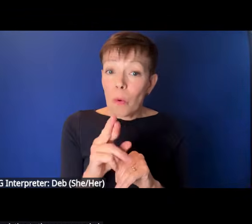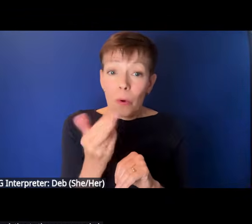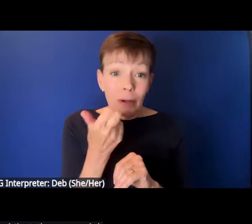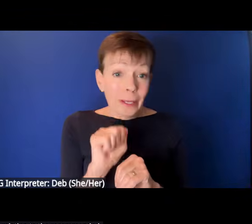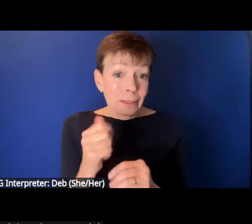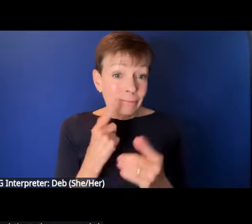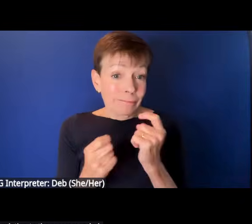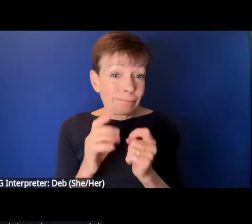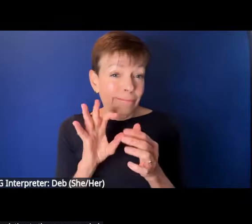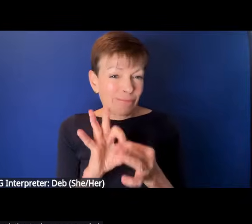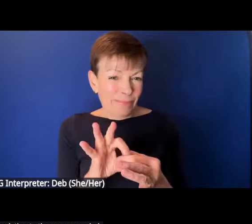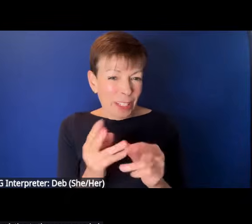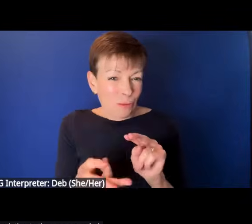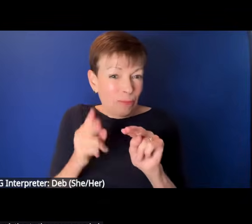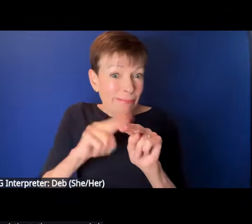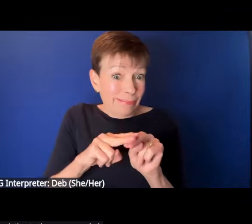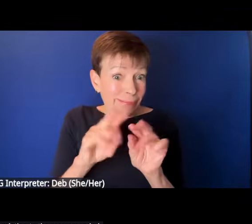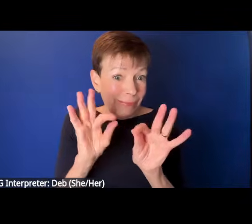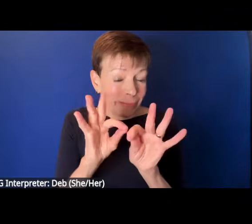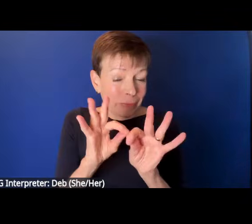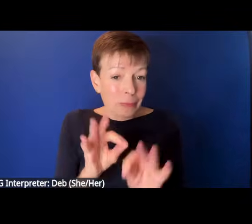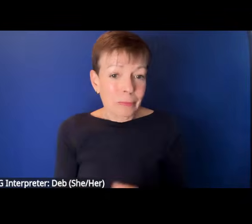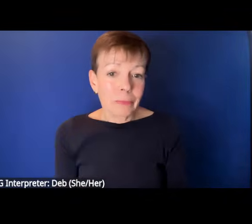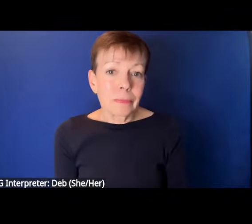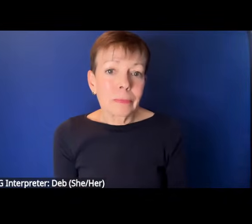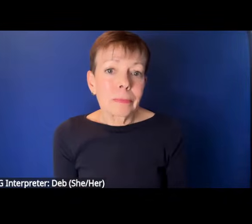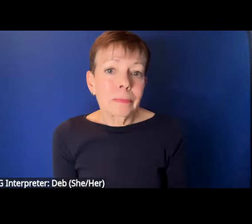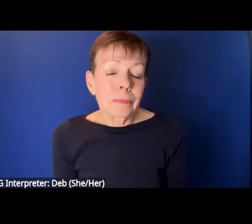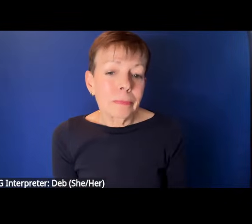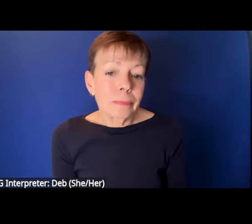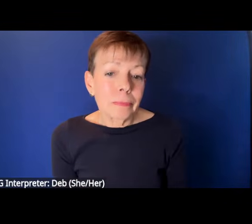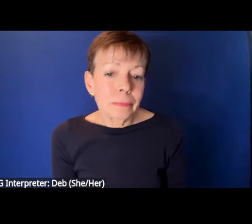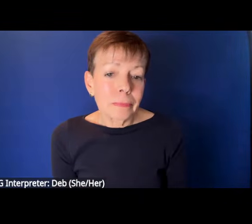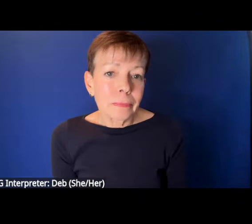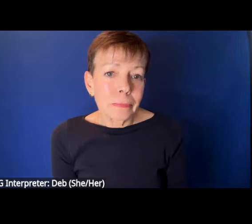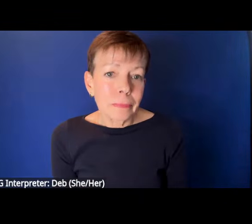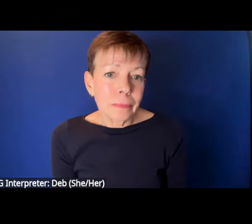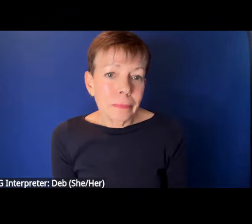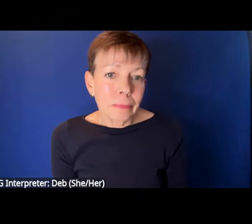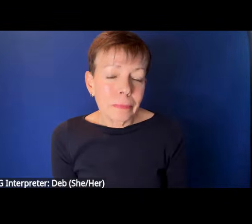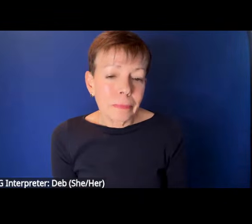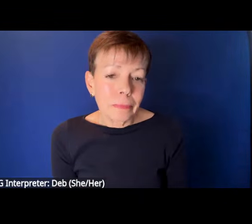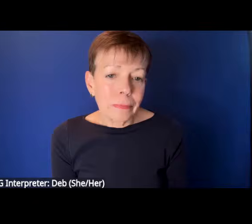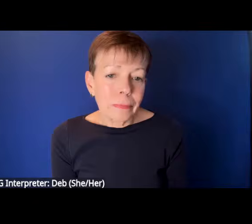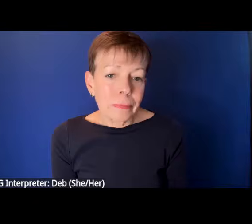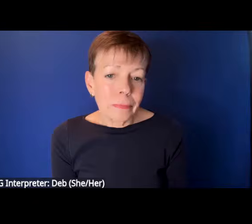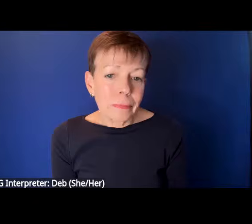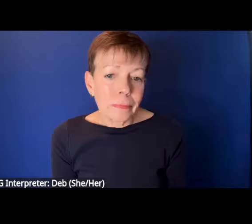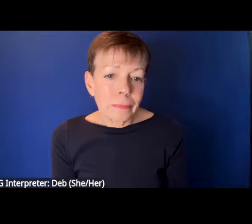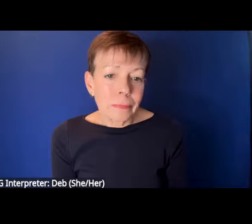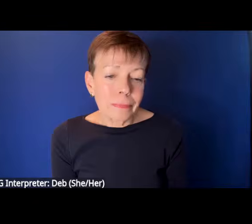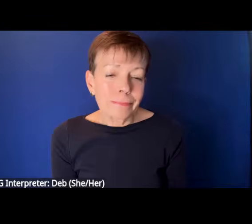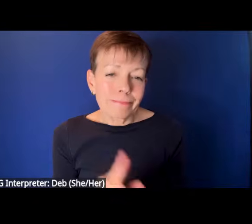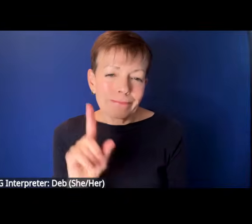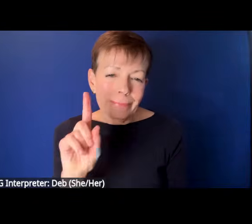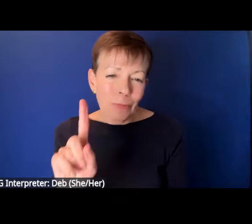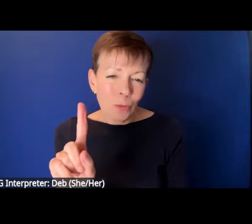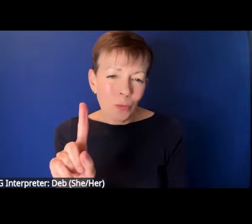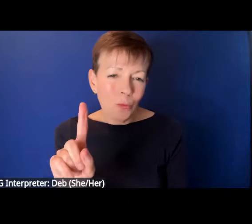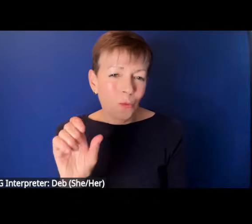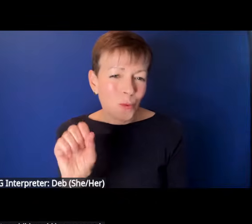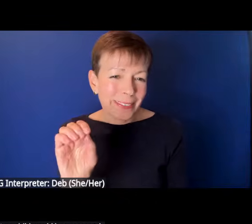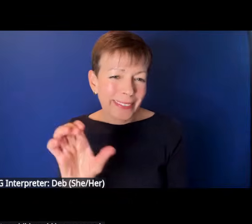increase in fees? Yeah, go ahead. Yeah, I noted and the board policy that no child will be. 1 second, sorry.